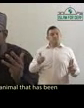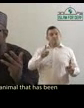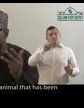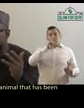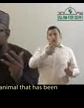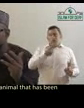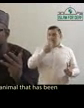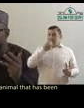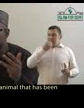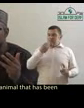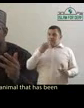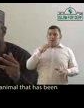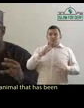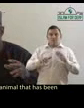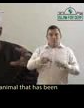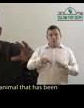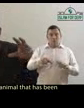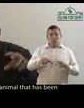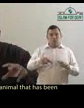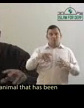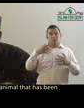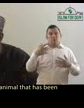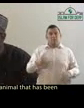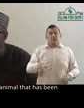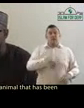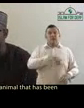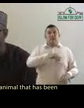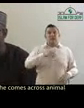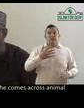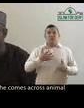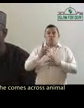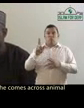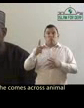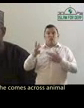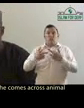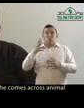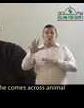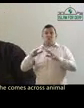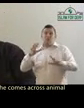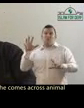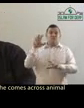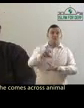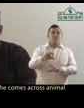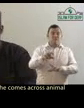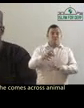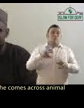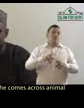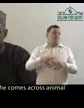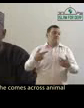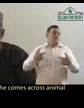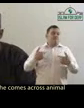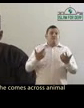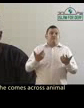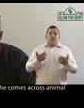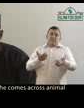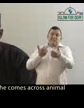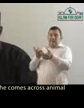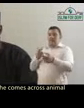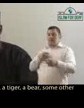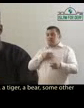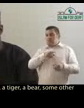can't eat the animal that has been killed by other animals. So if a person is hunting and he comes across